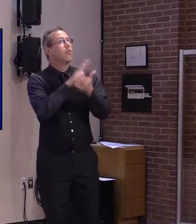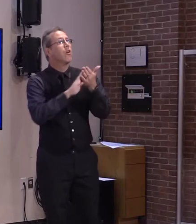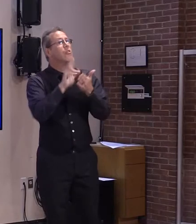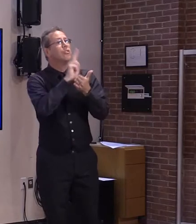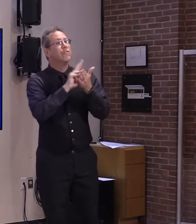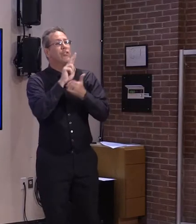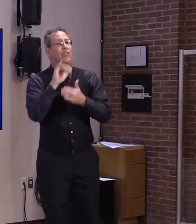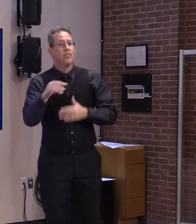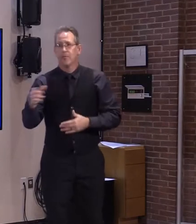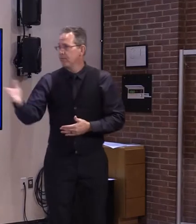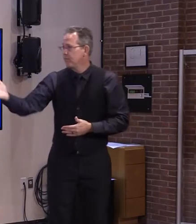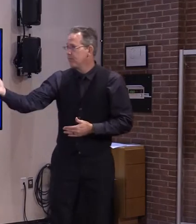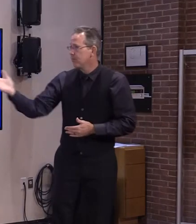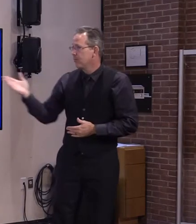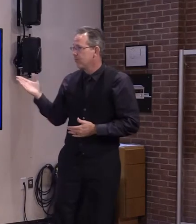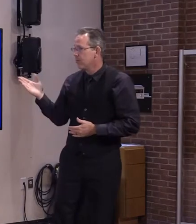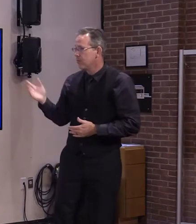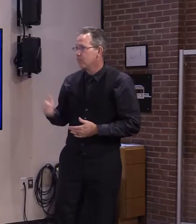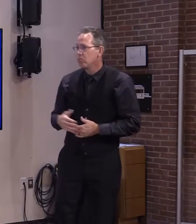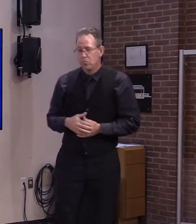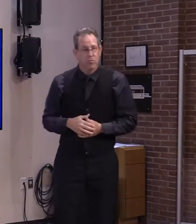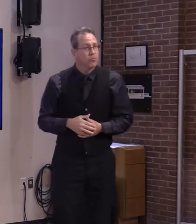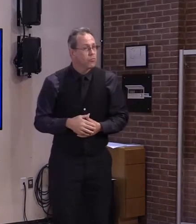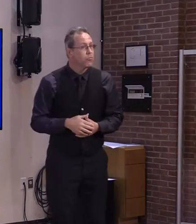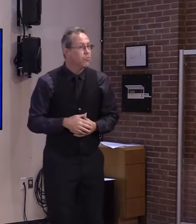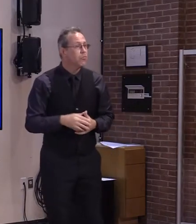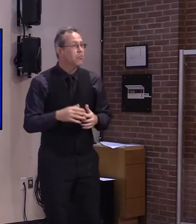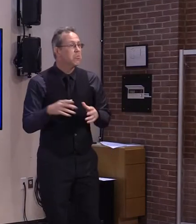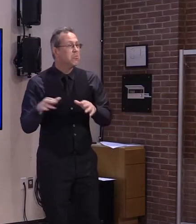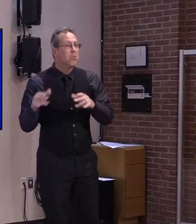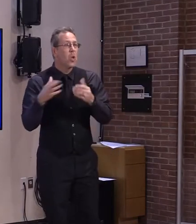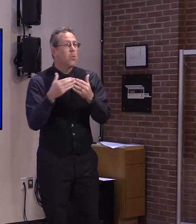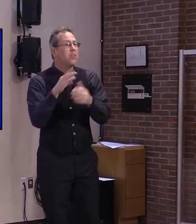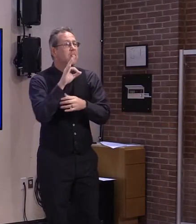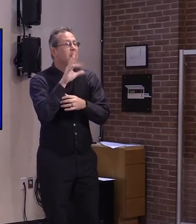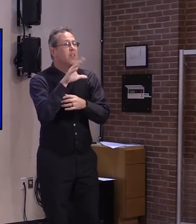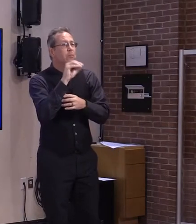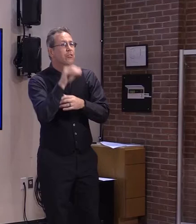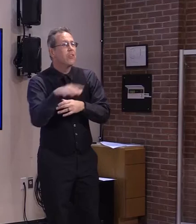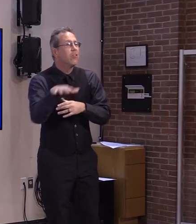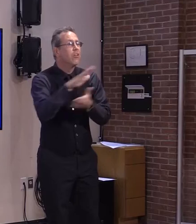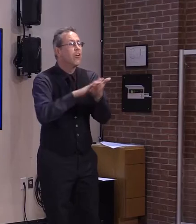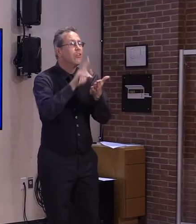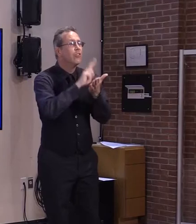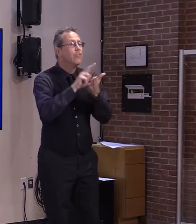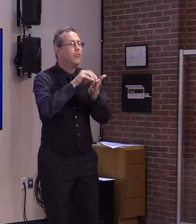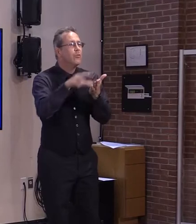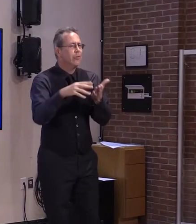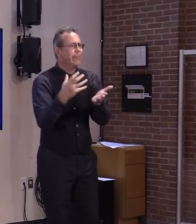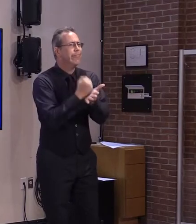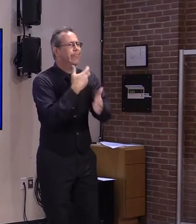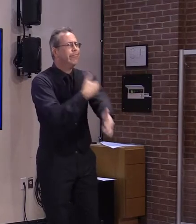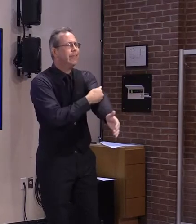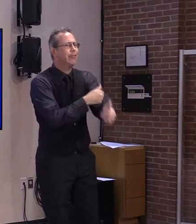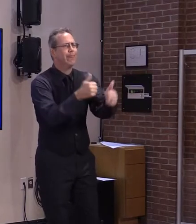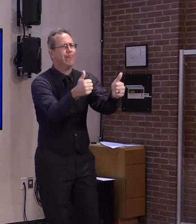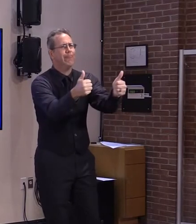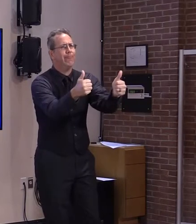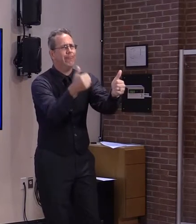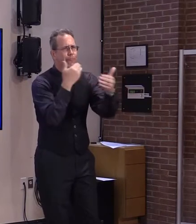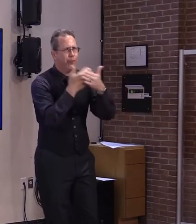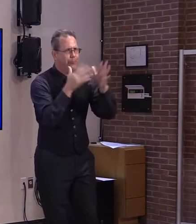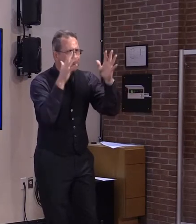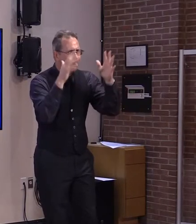now just under 95% for college campuses, continuing to go up as more and more international students get vaccinated and as